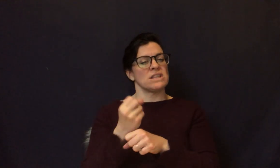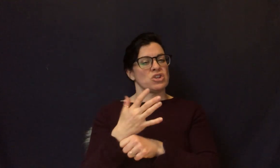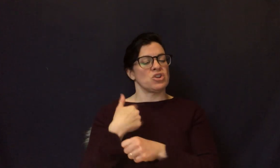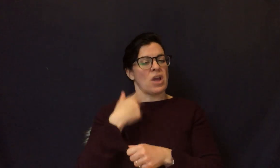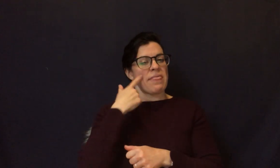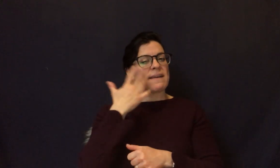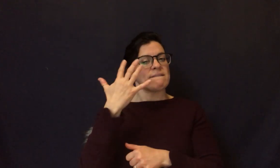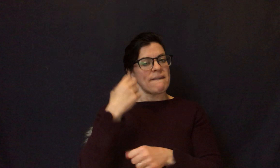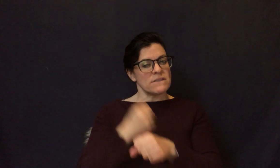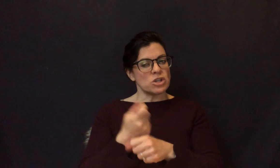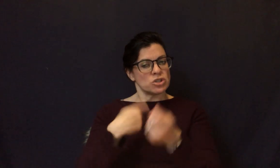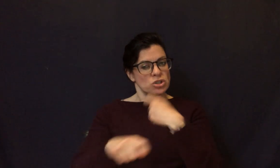fire